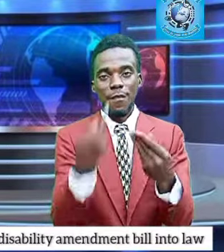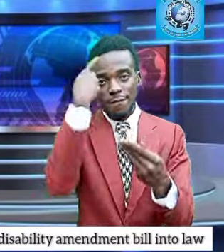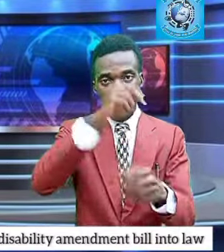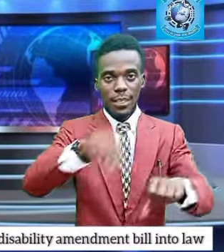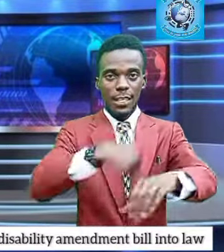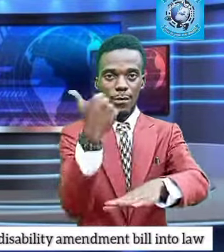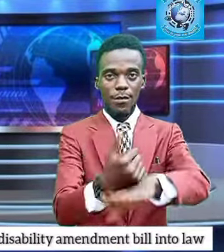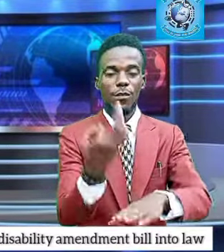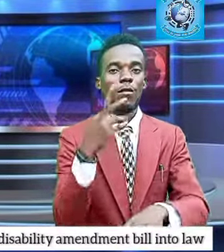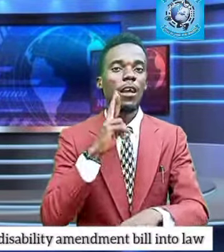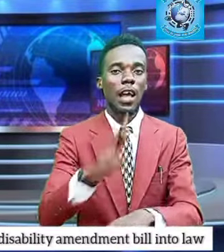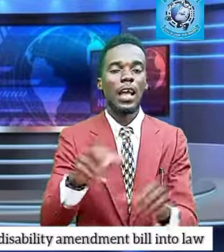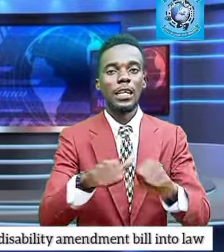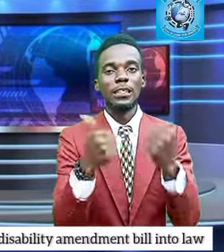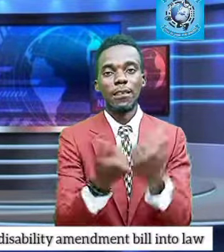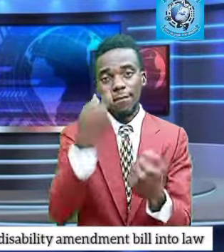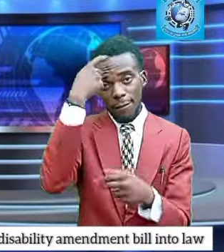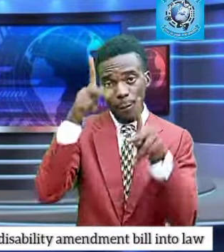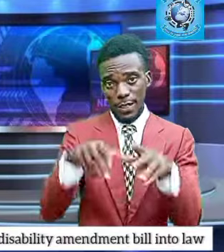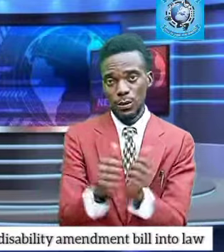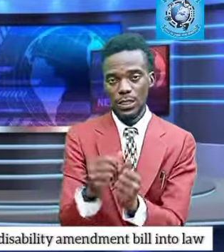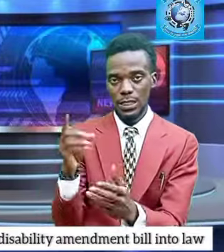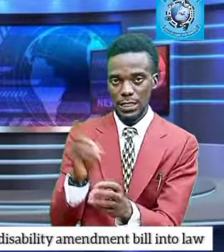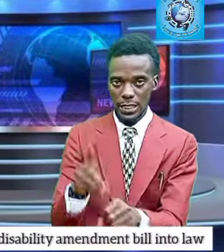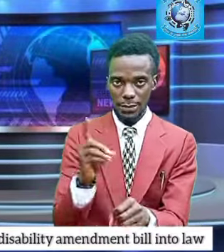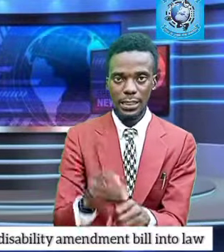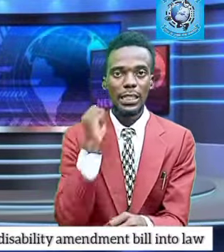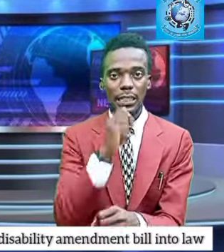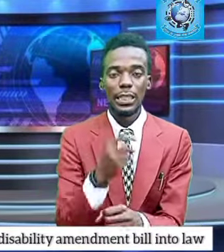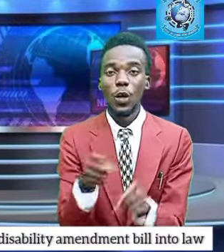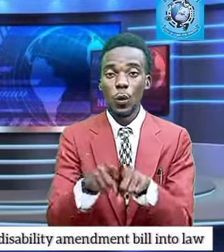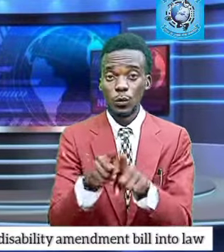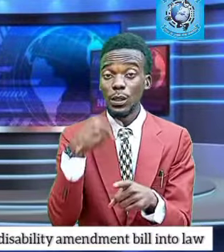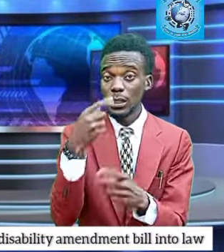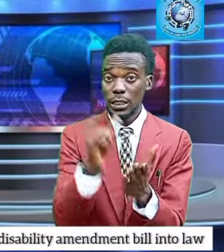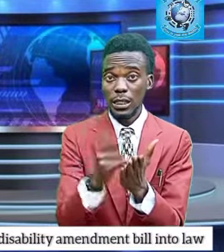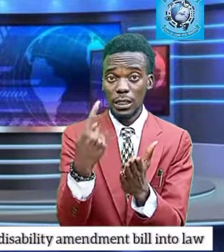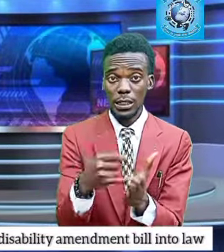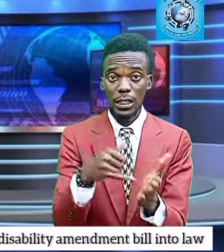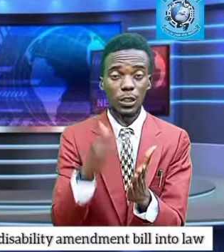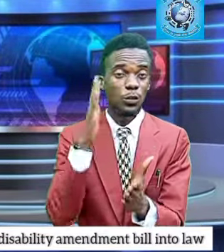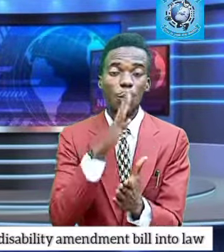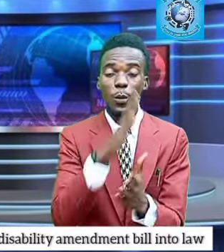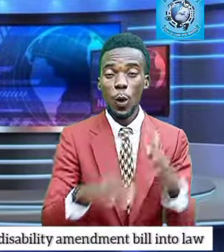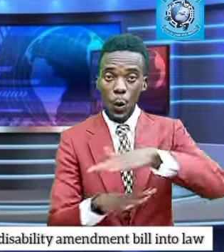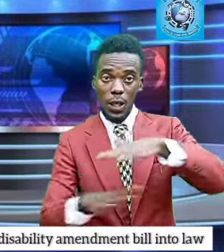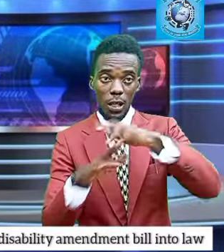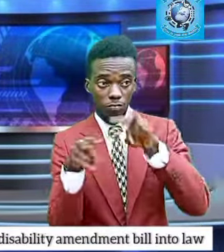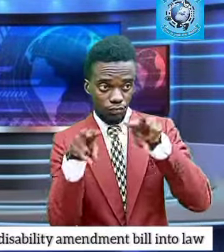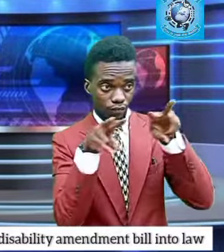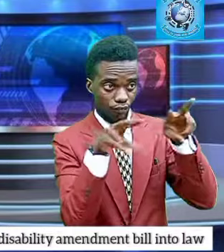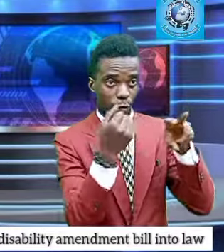an agency for persons with disabilities. She added that the NSC will be under the supervision of the